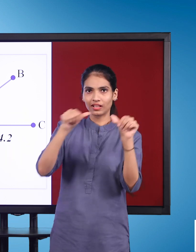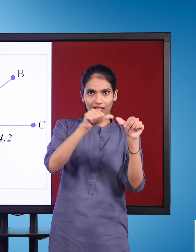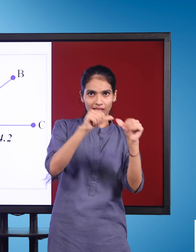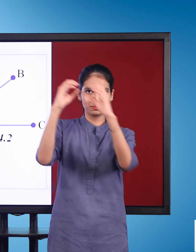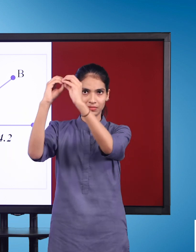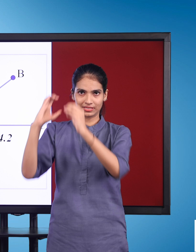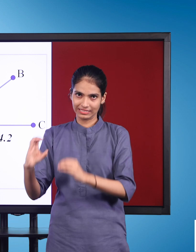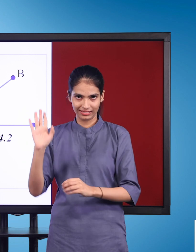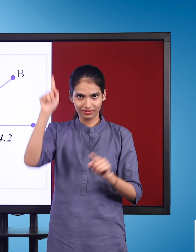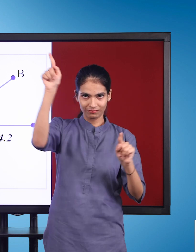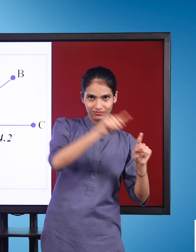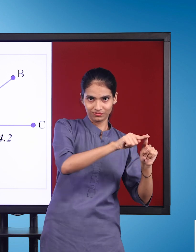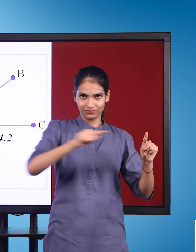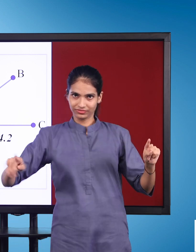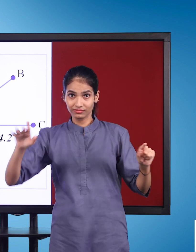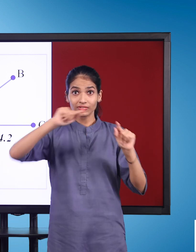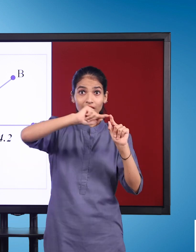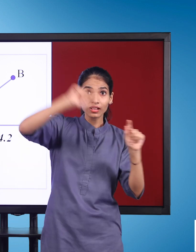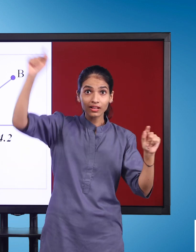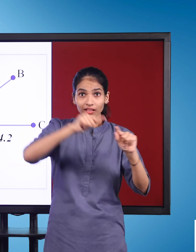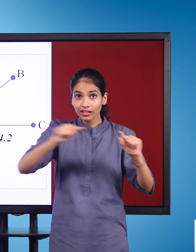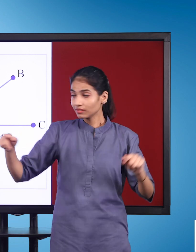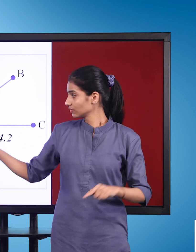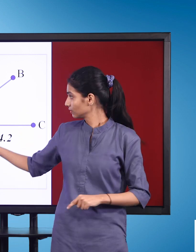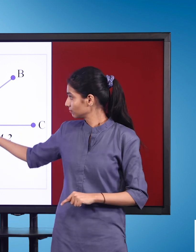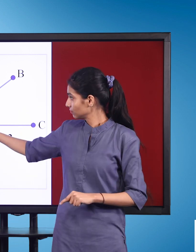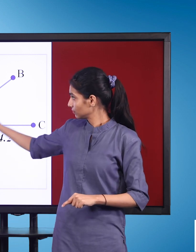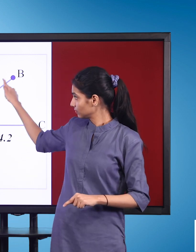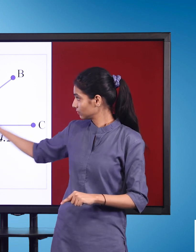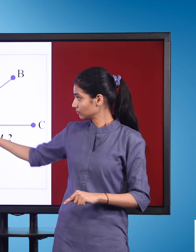Is A the endpoint of each line segment?